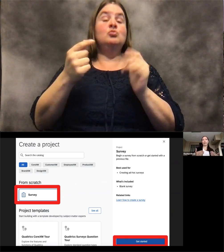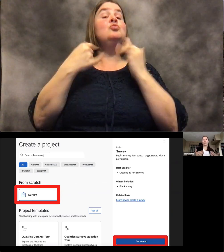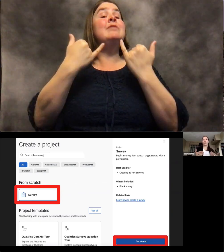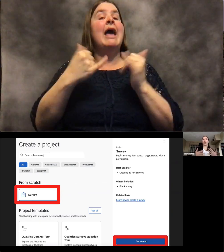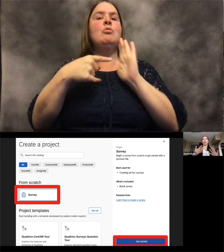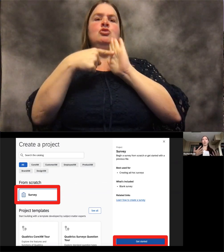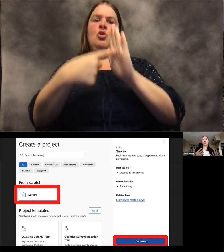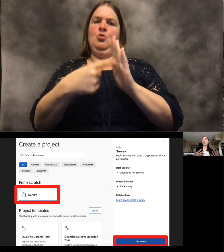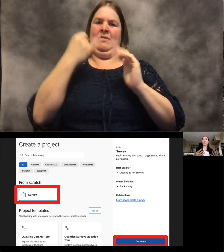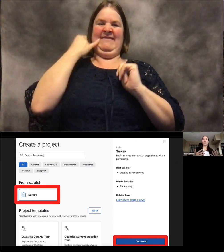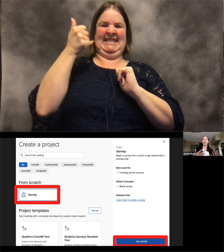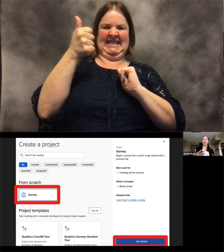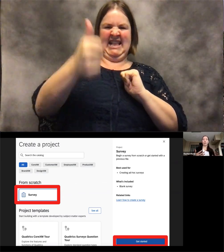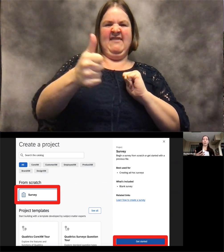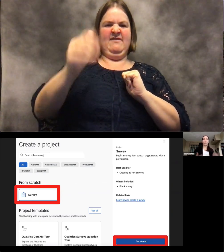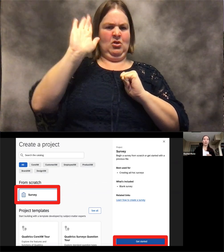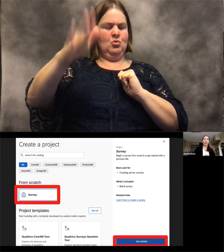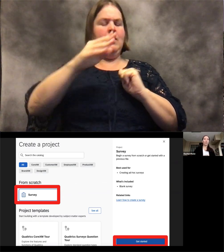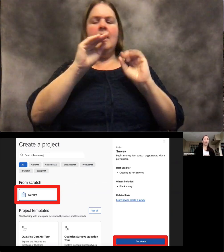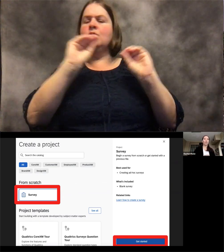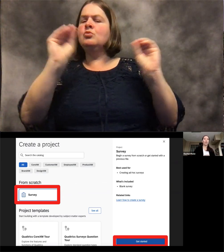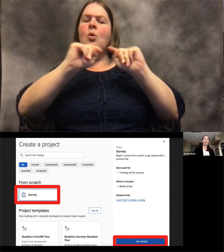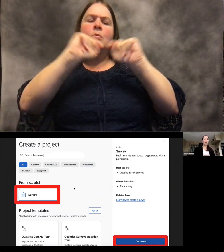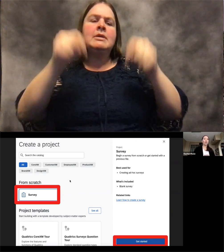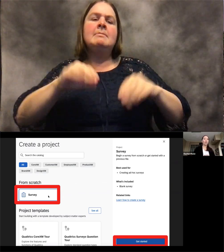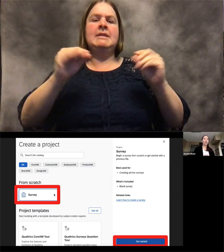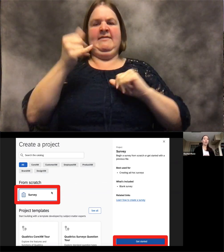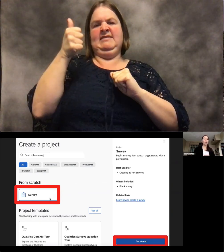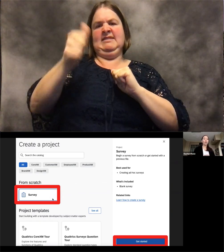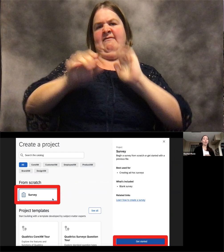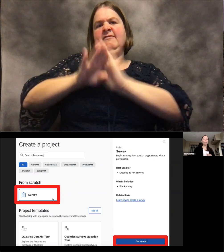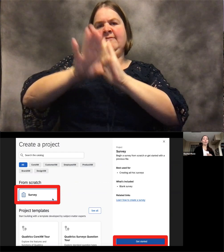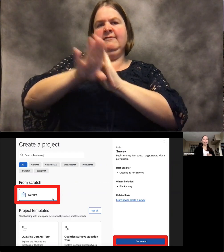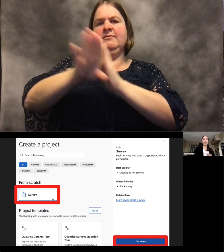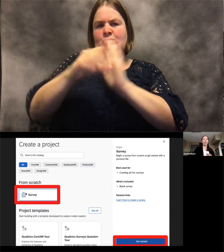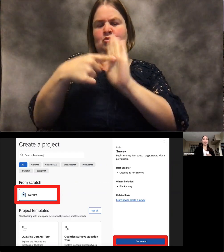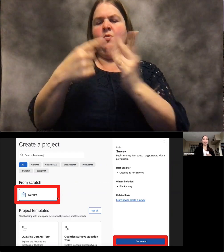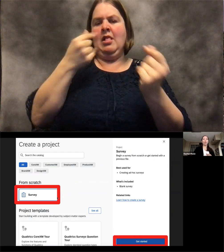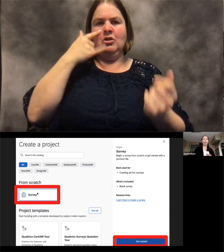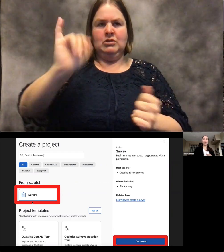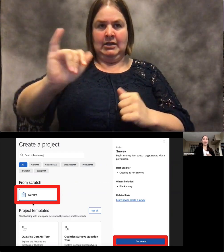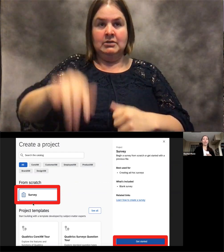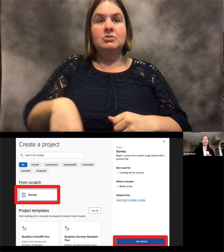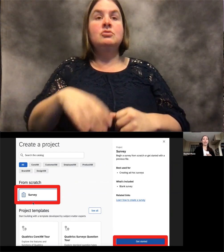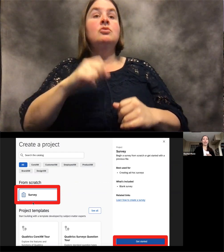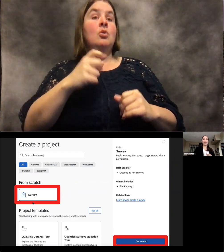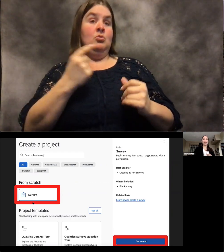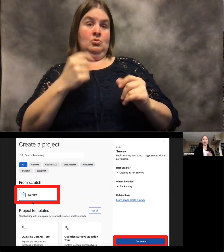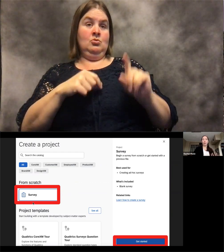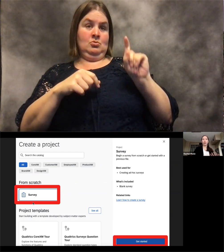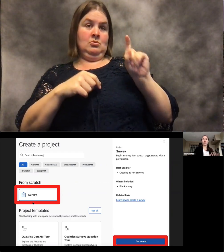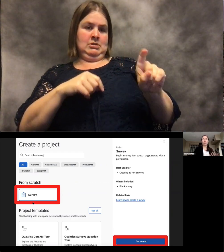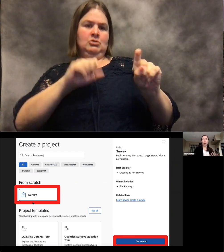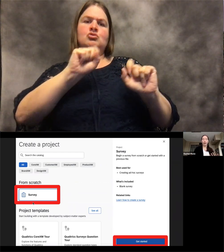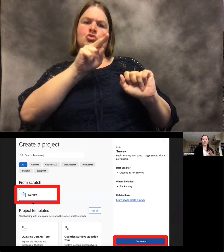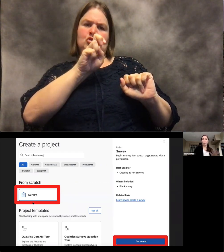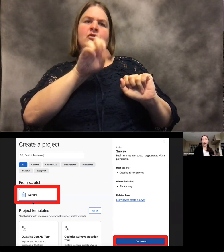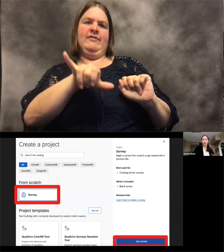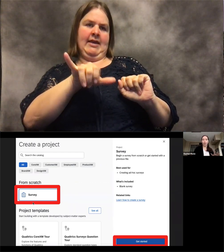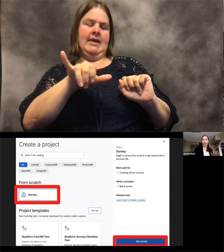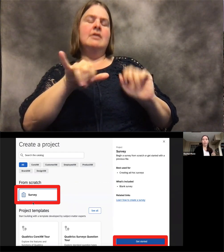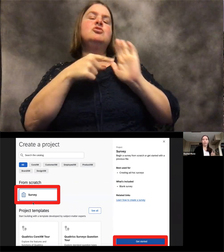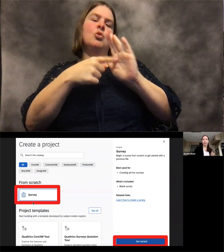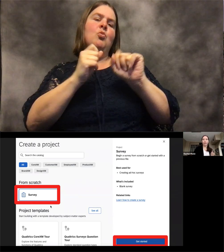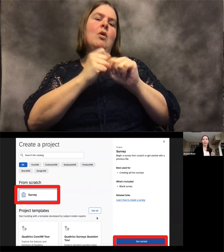create that survey or create that project from scratch. So first, you would click you would click indicating that you want to create a